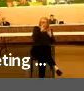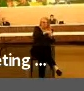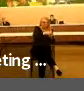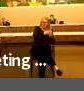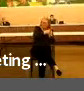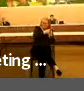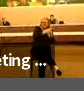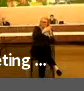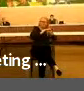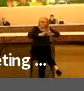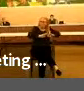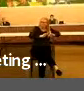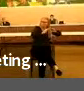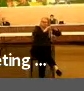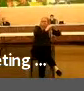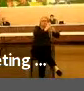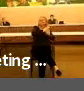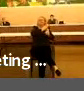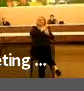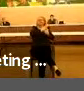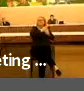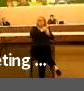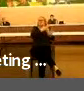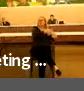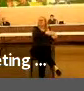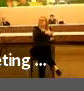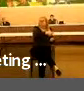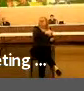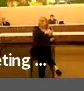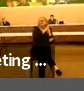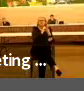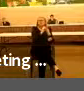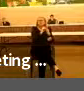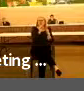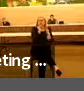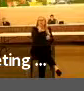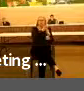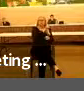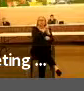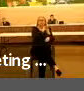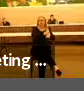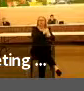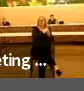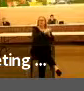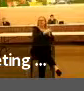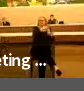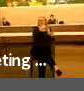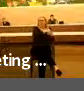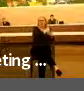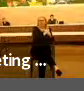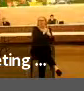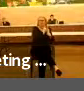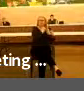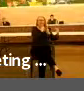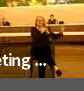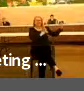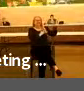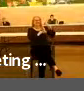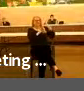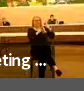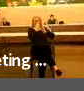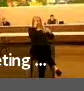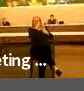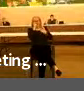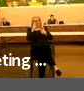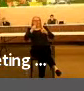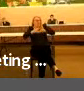up the berm as easily as we can elsewhere. So we put that fence there to ensure that we are blocking that line of sight. But